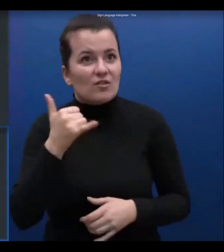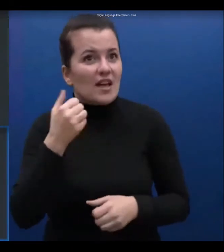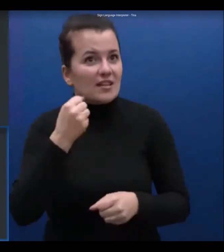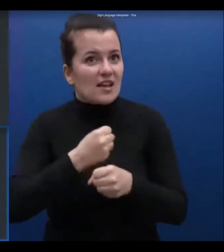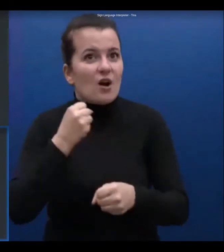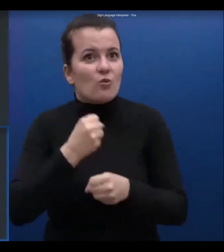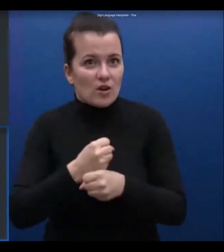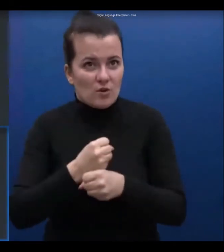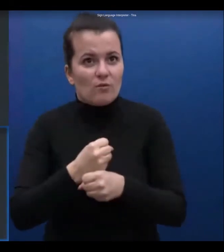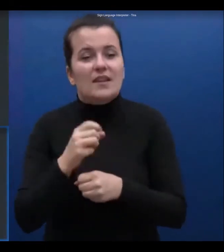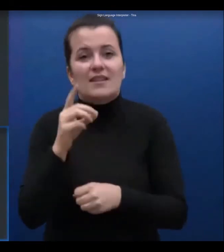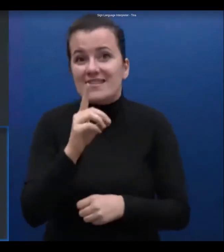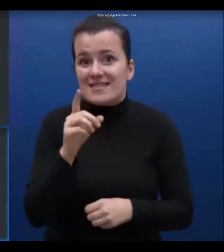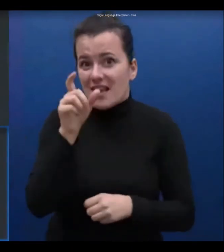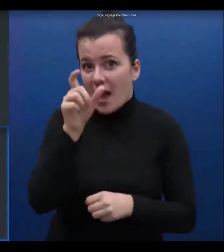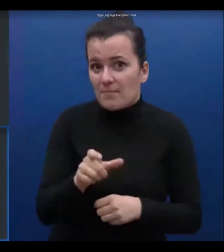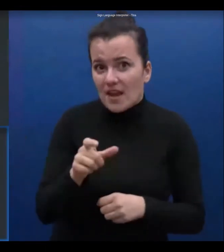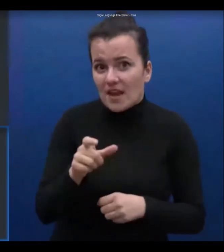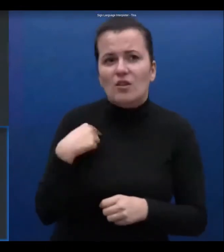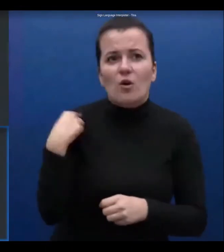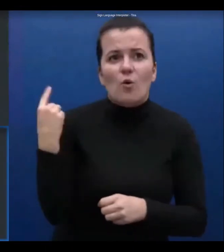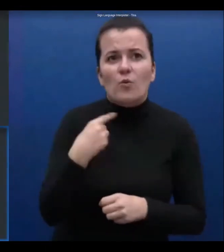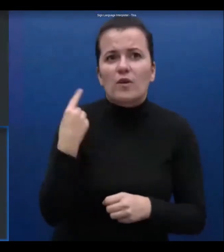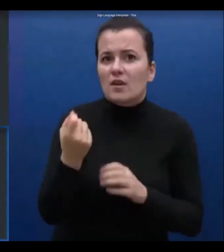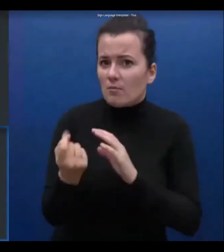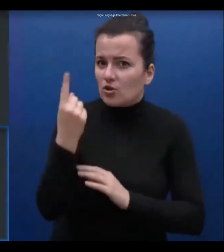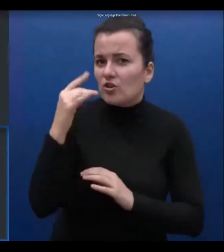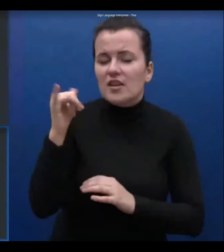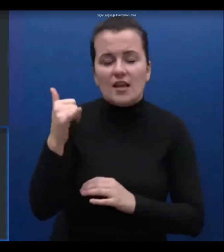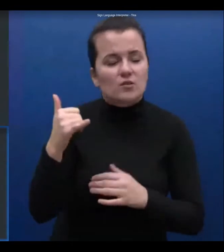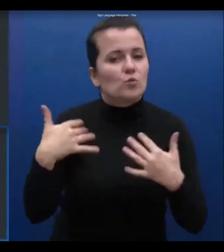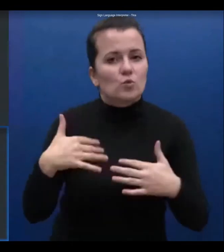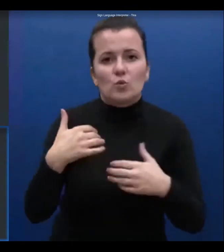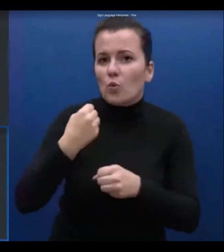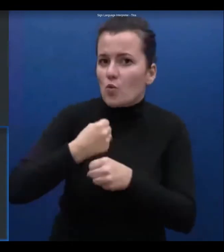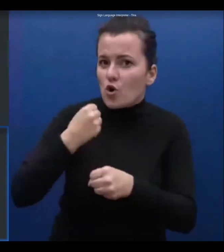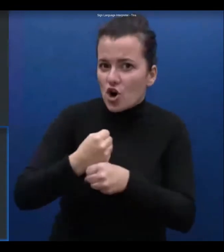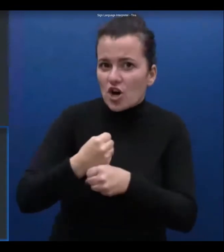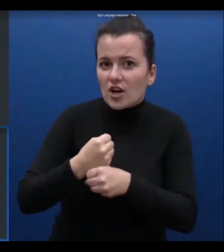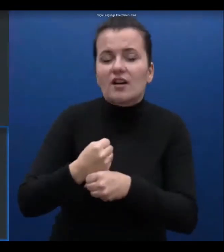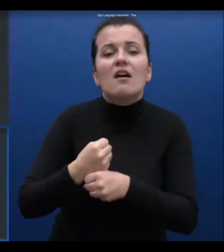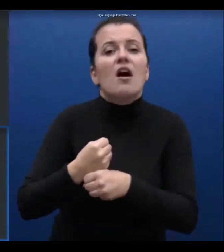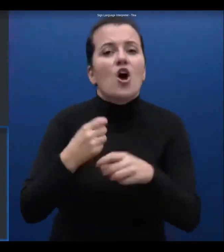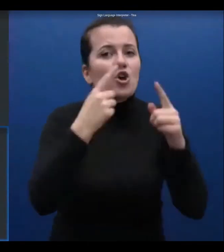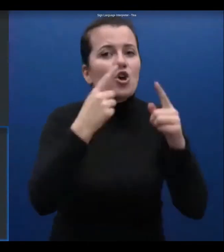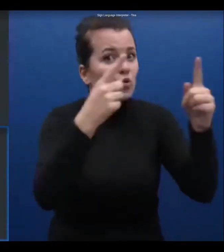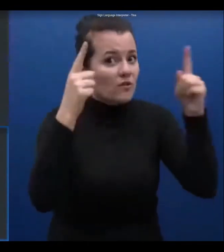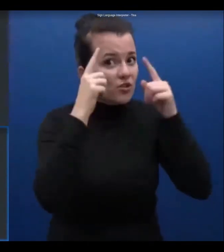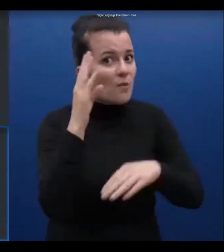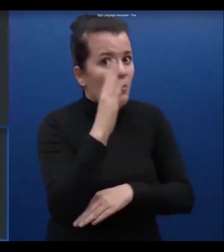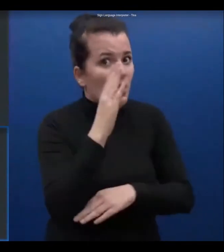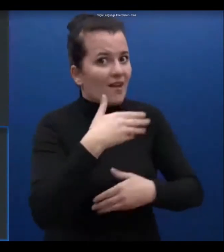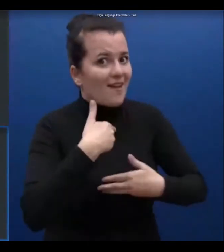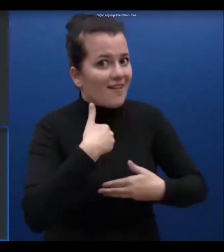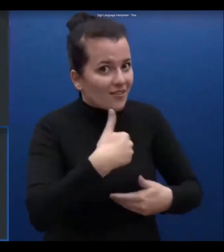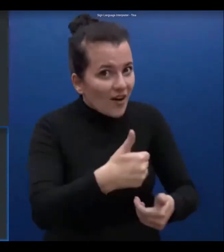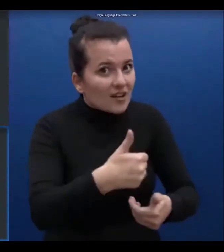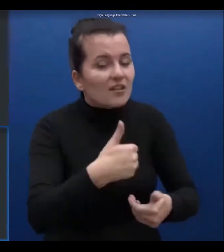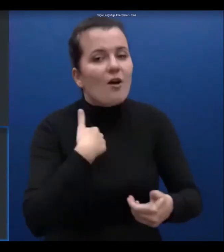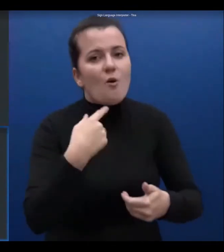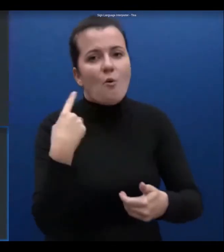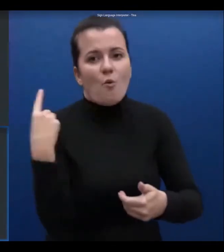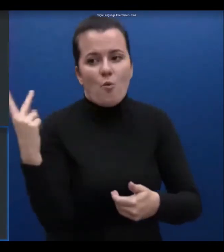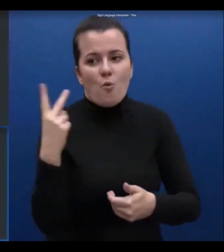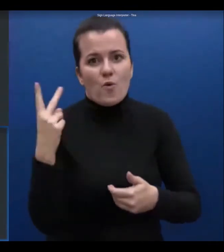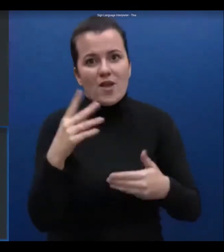the opportunity to have a challenge role. We have been invited from the University of Bologna to be the WUPI leader of one of the